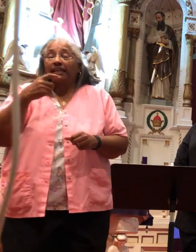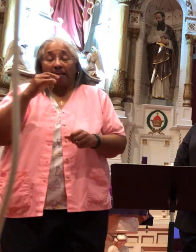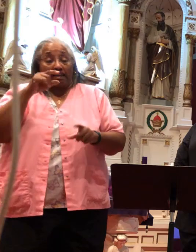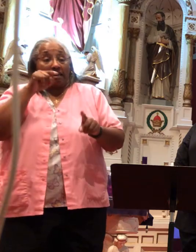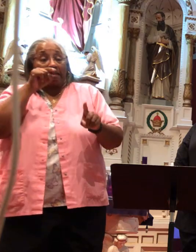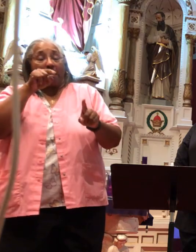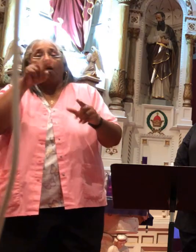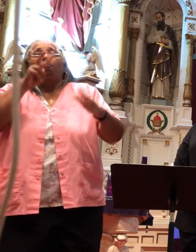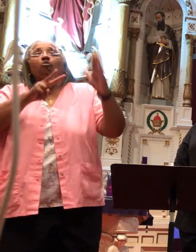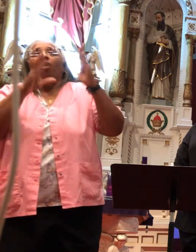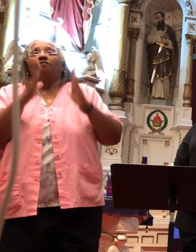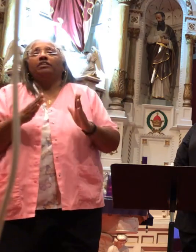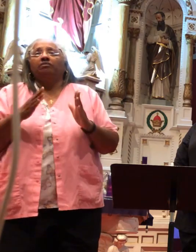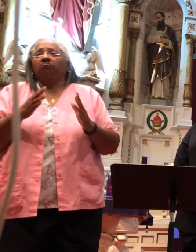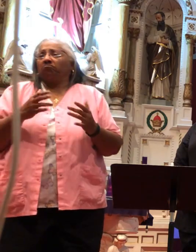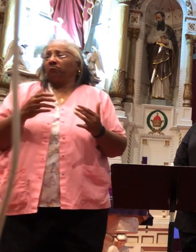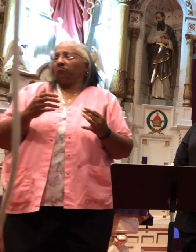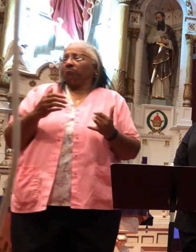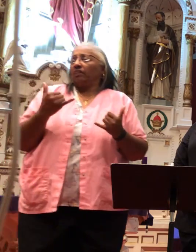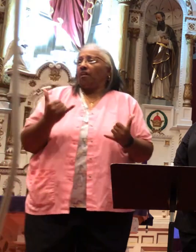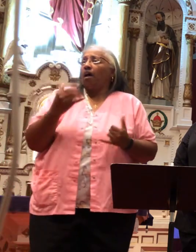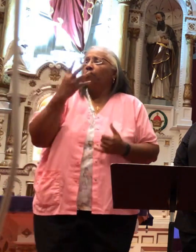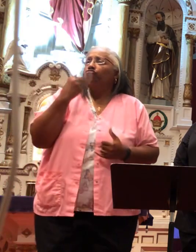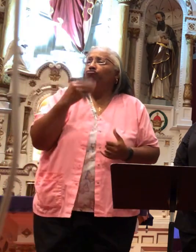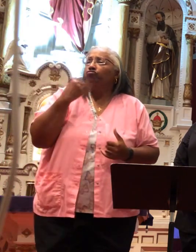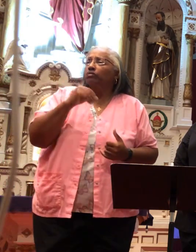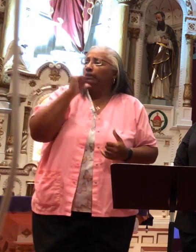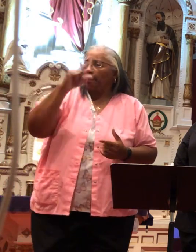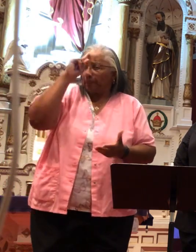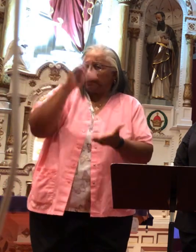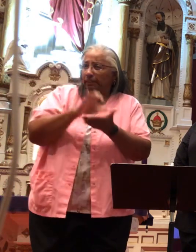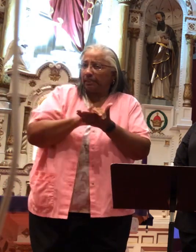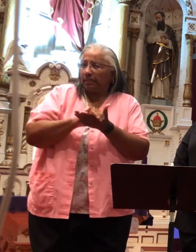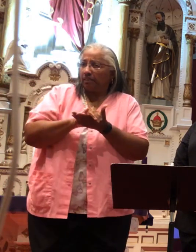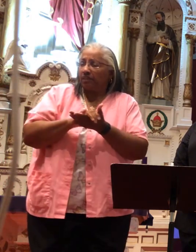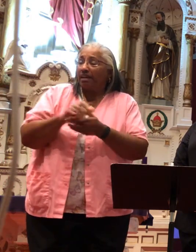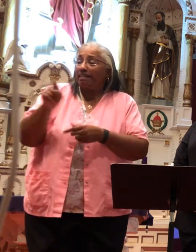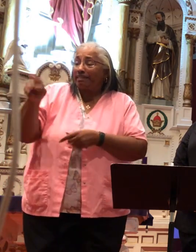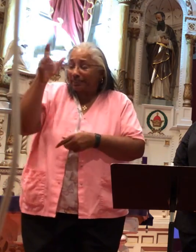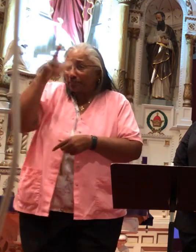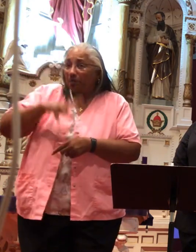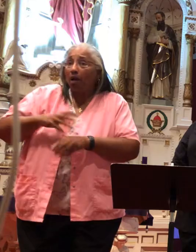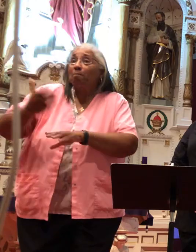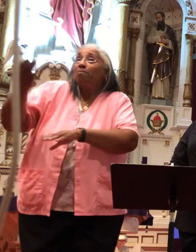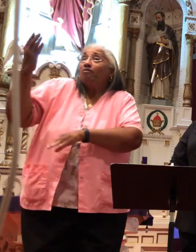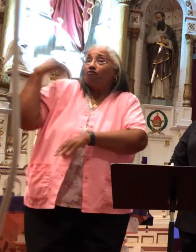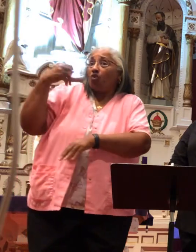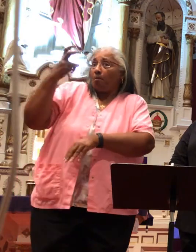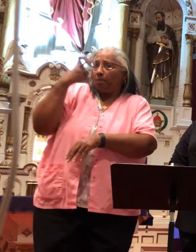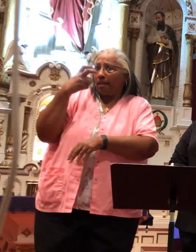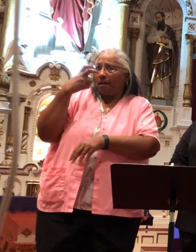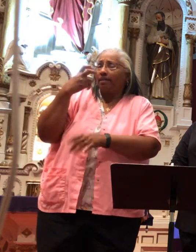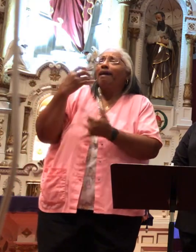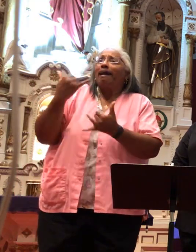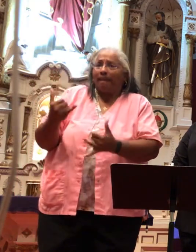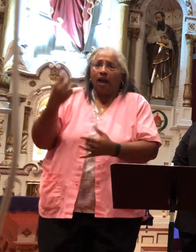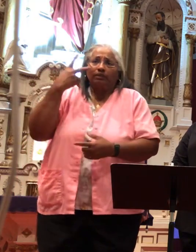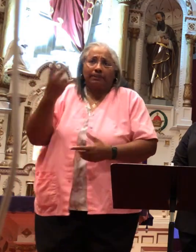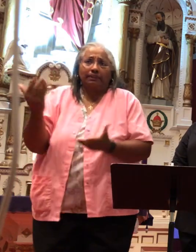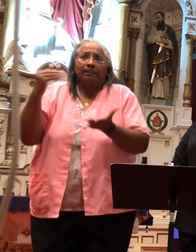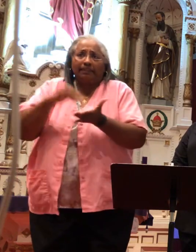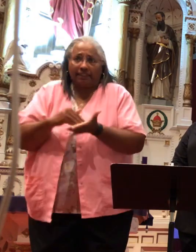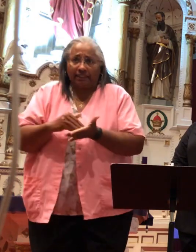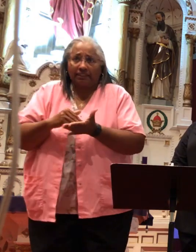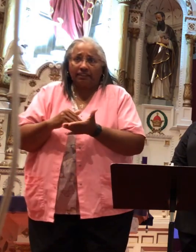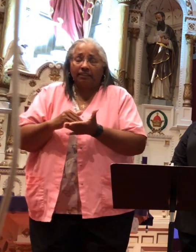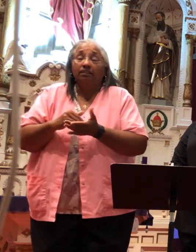Now the Jews did not believe that he had been blind and gained his sight, until they summoned